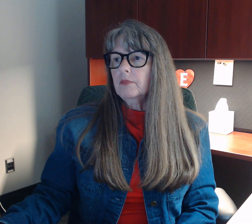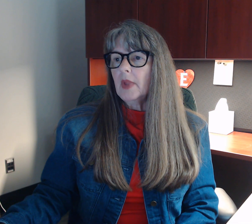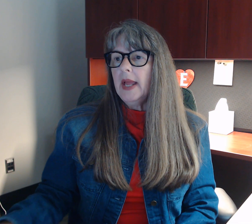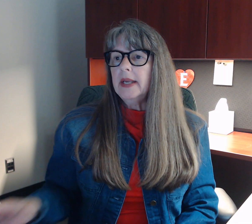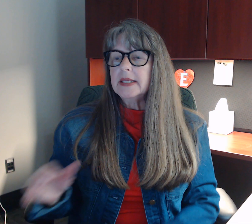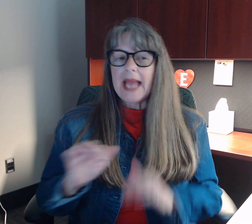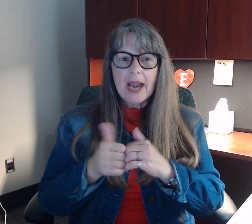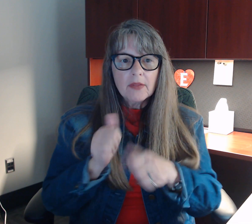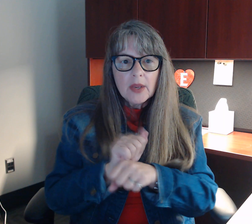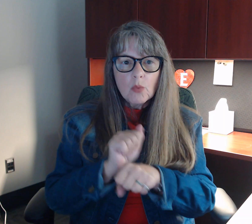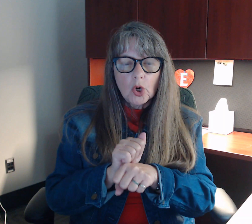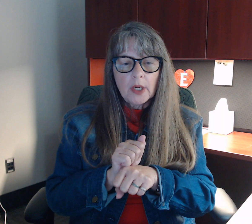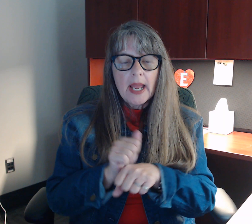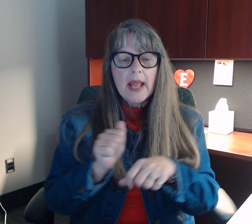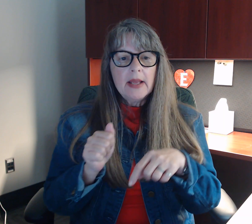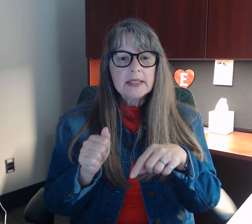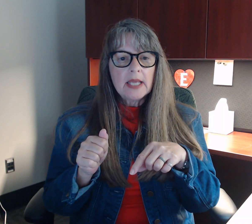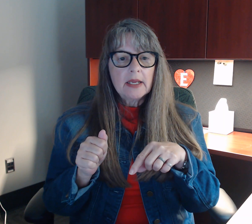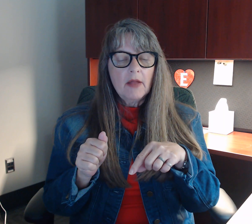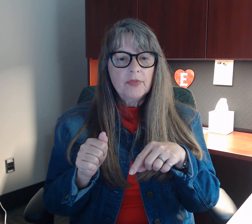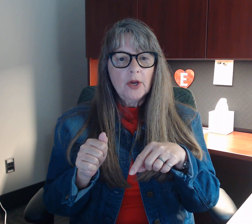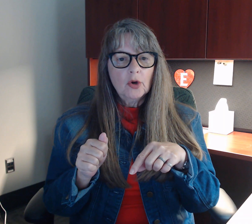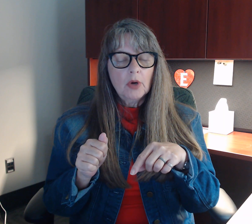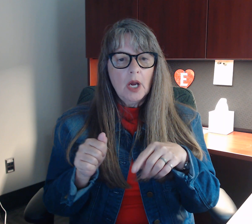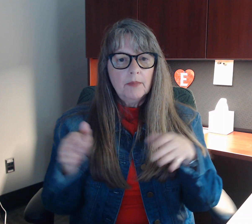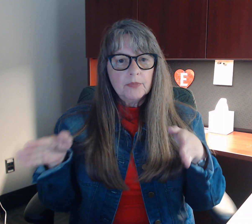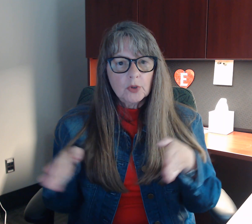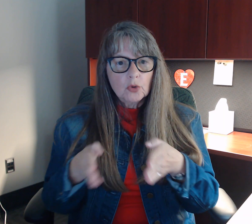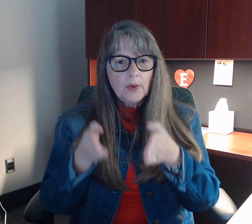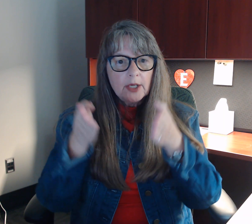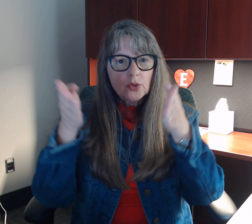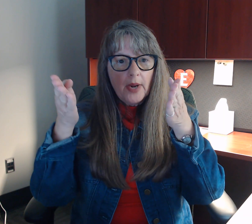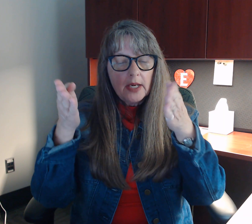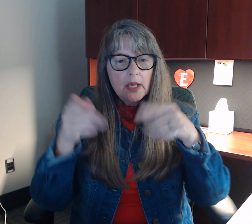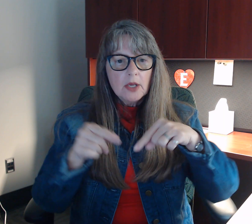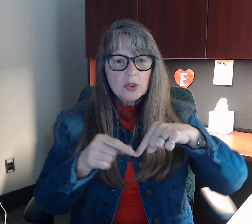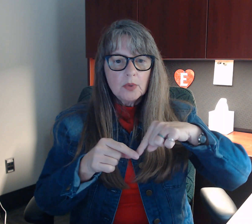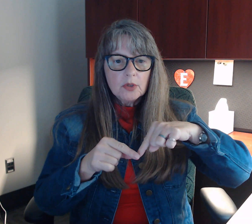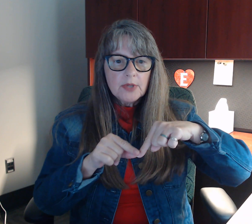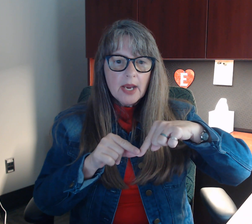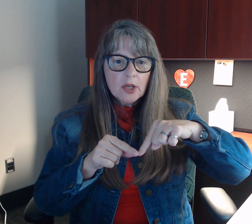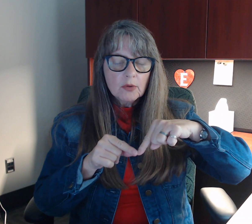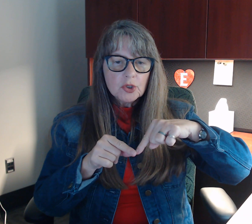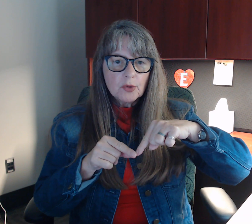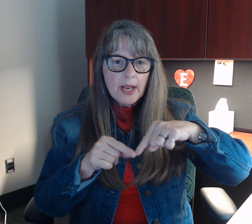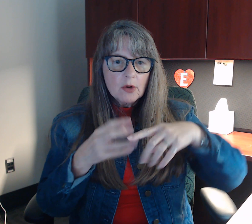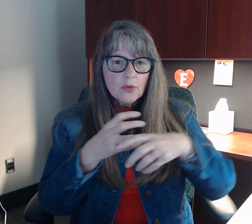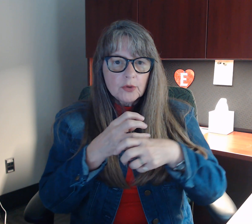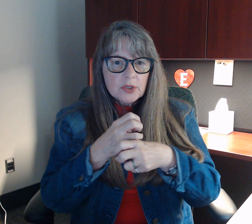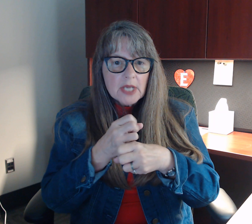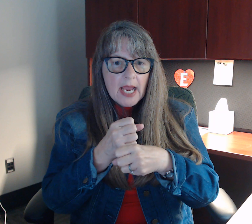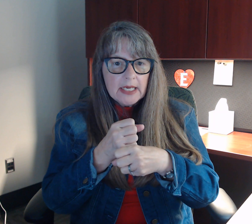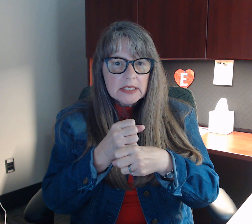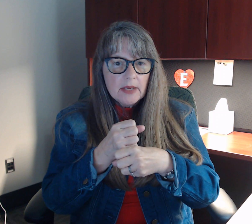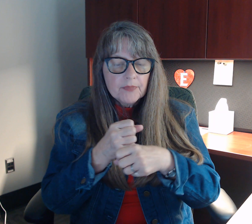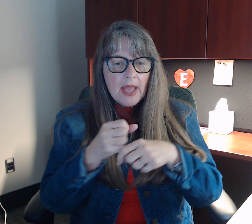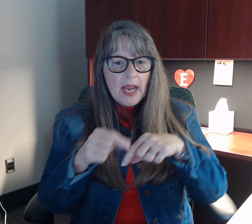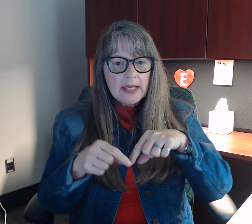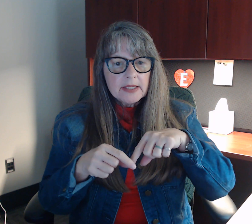And it's how do they work? It's like they're graduated. So when they're down here at your ankle, they're tight, and as they go